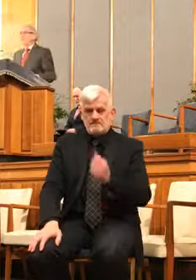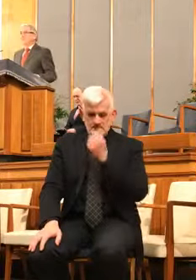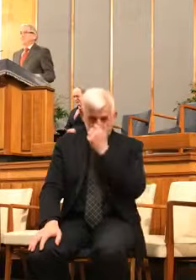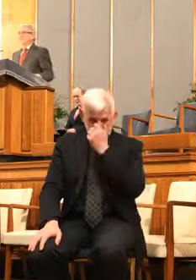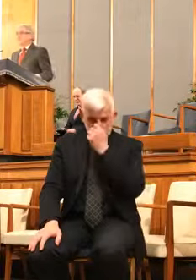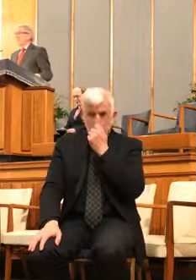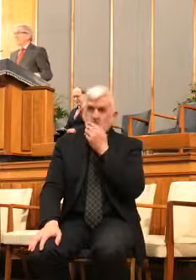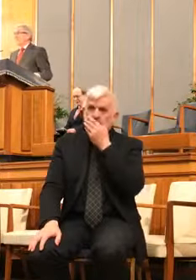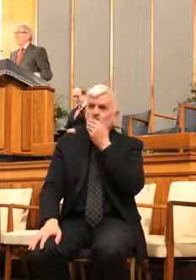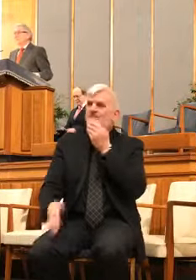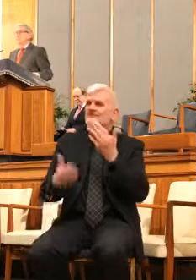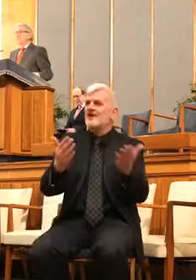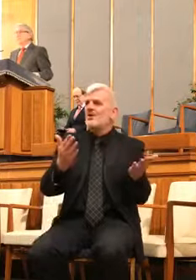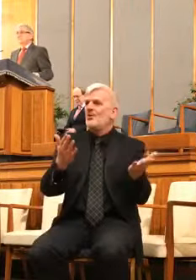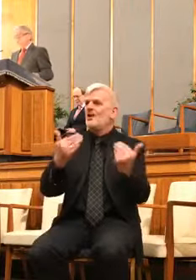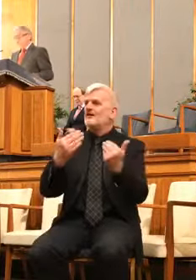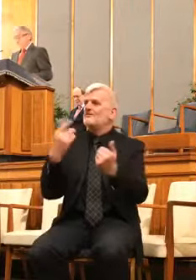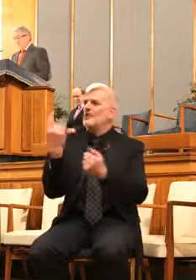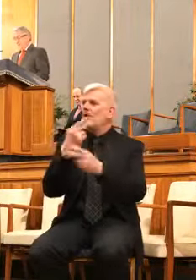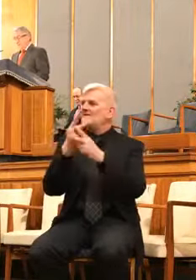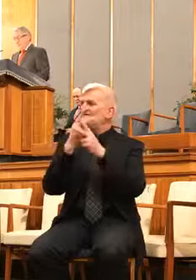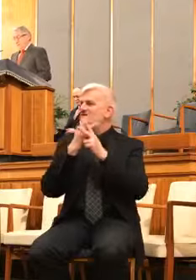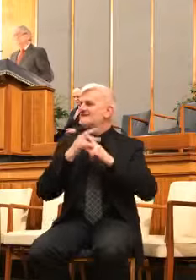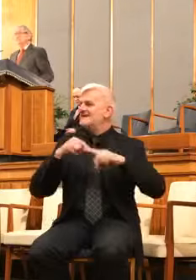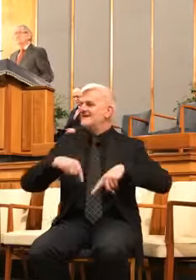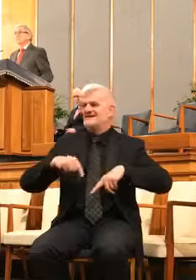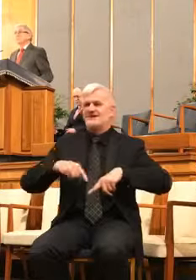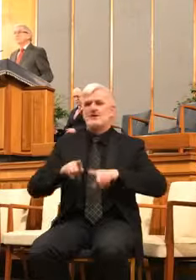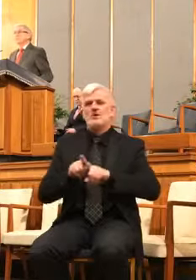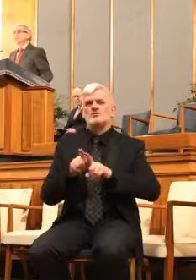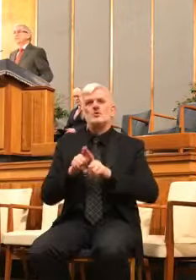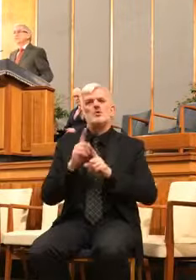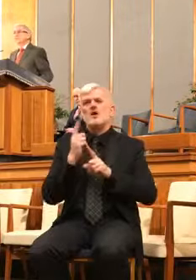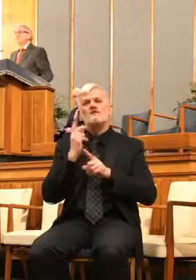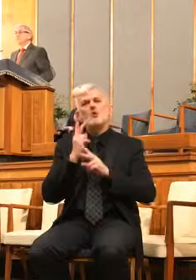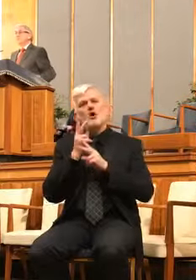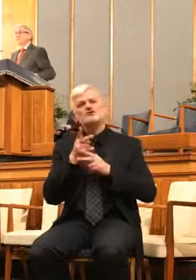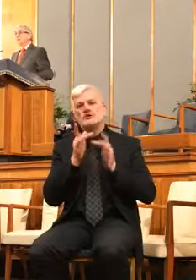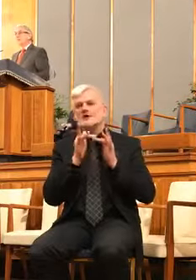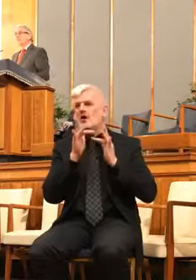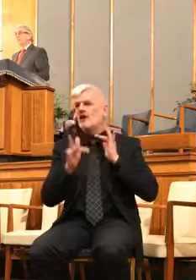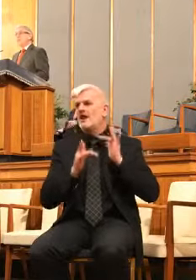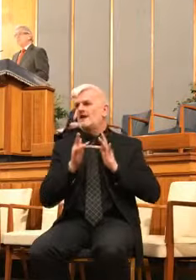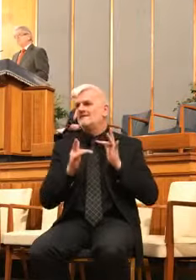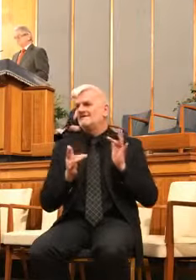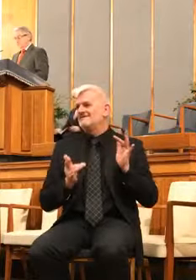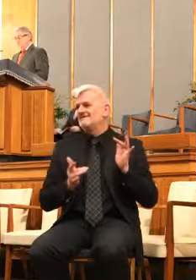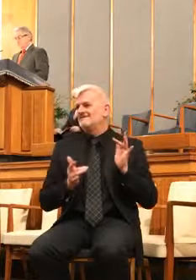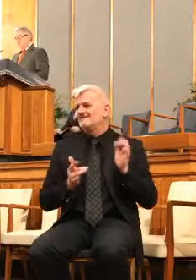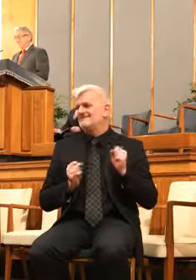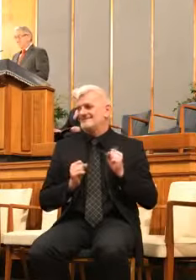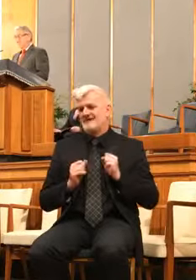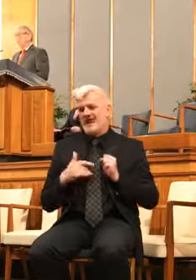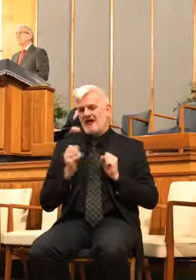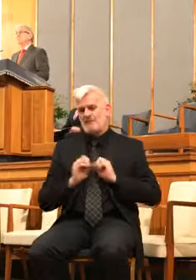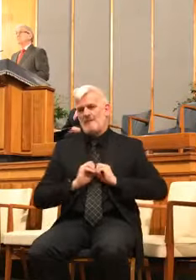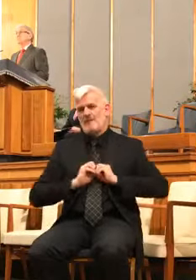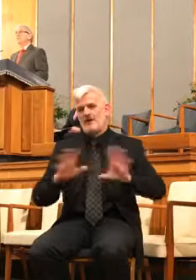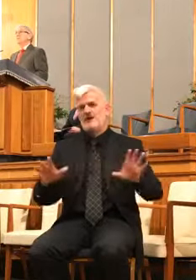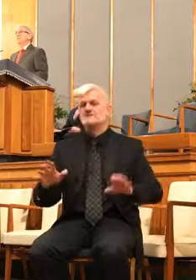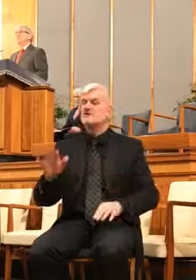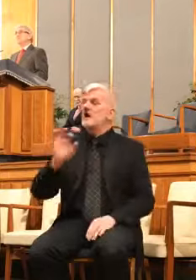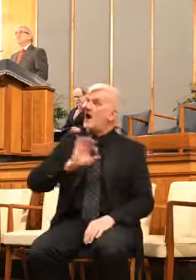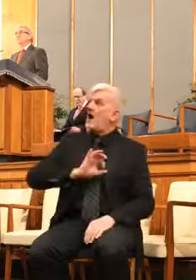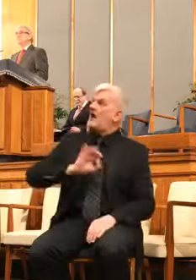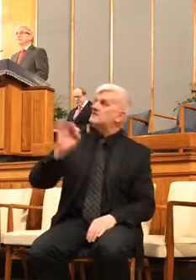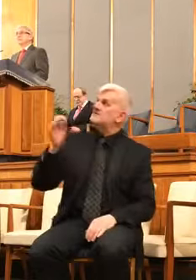We give a warm welcome to those who are visitors with us and also to those who join us on live webcasts. We pray that you will know the